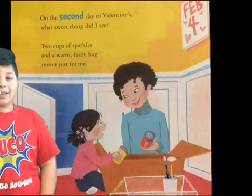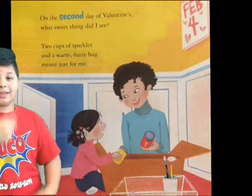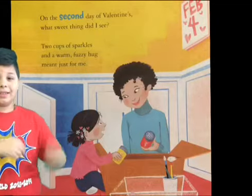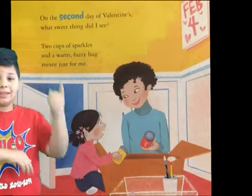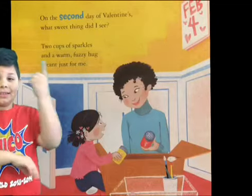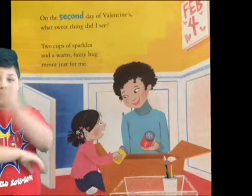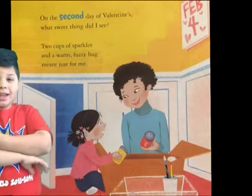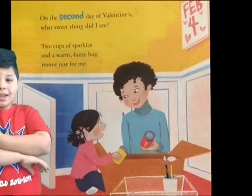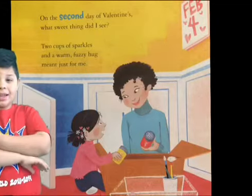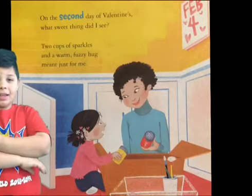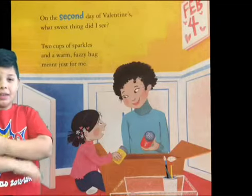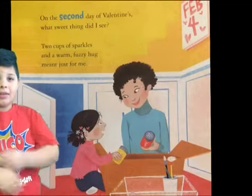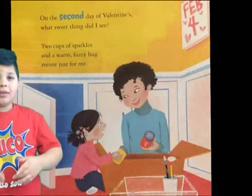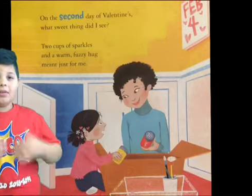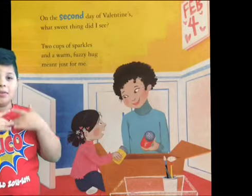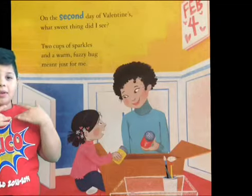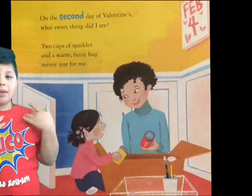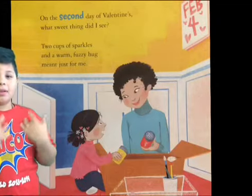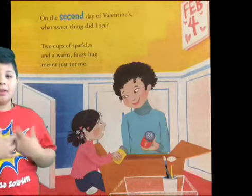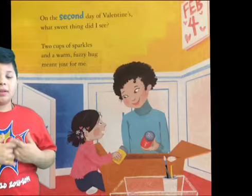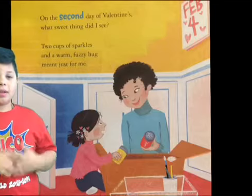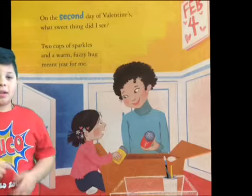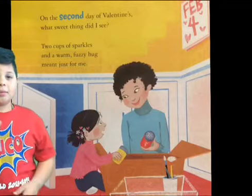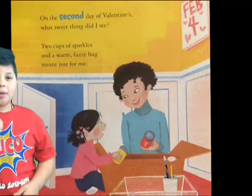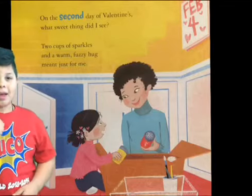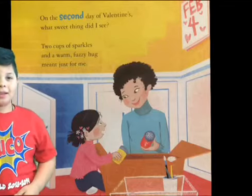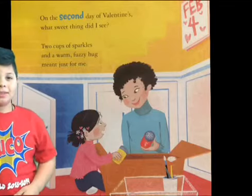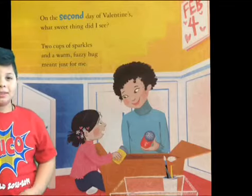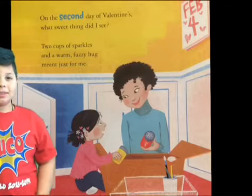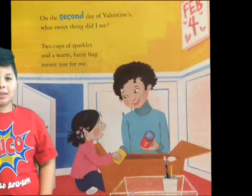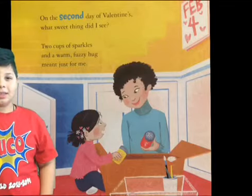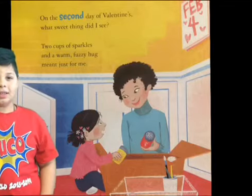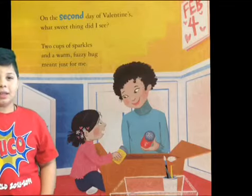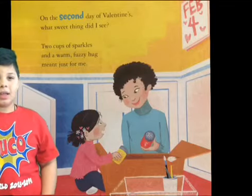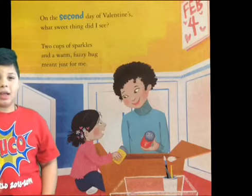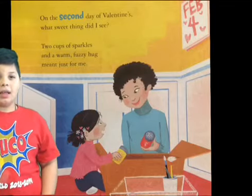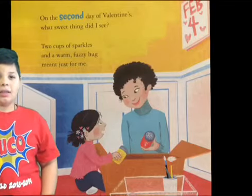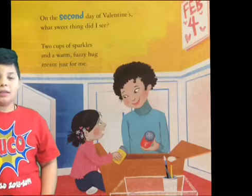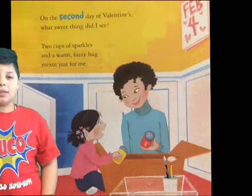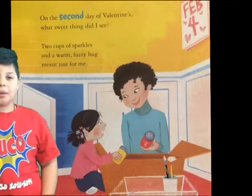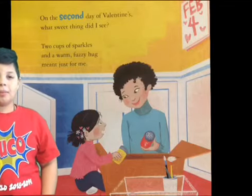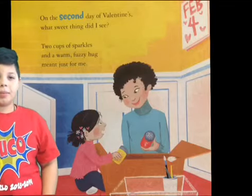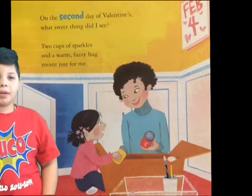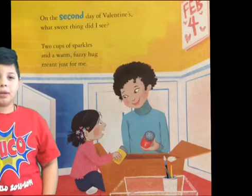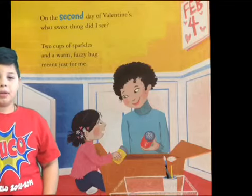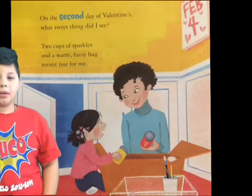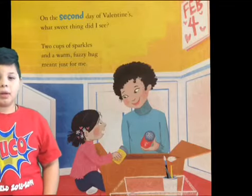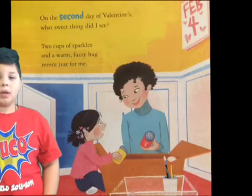On the second day of Valentine's Day, what sweet thing did I see?